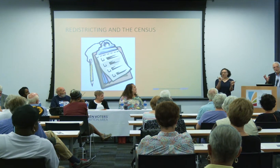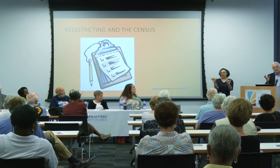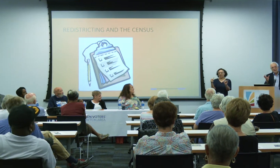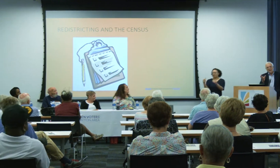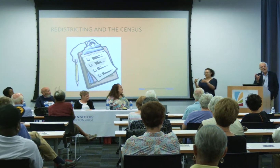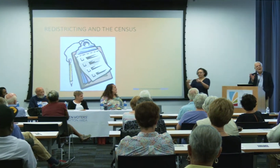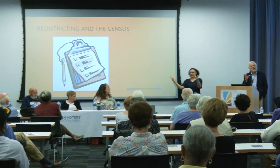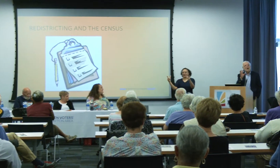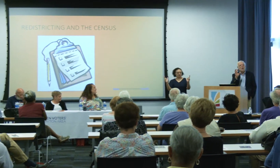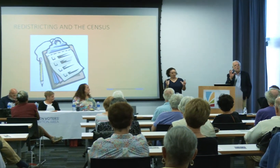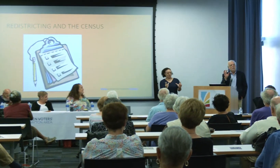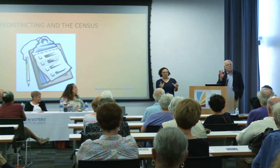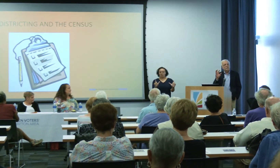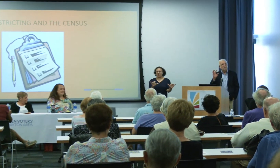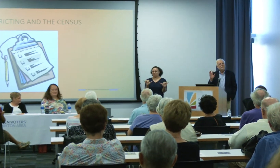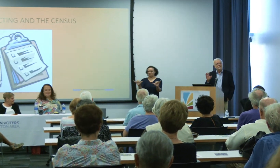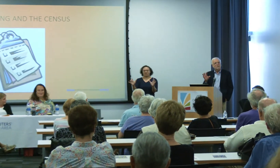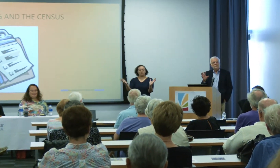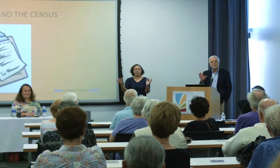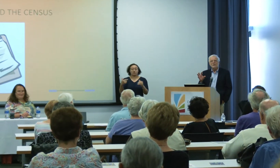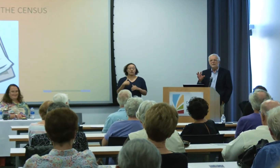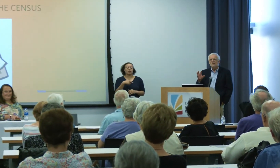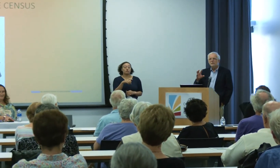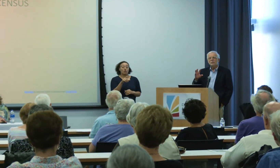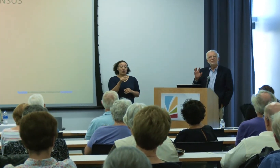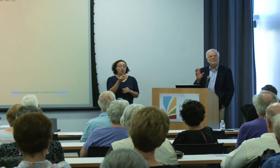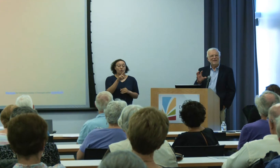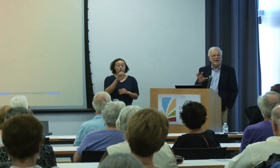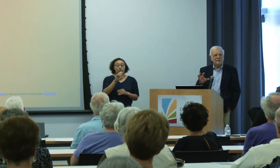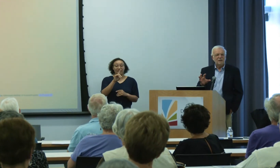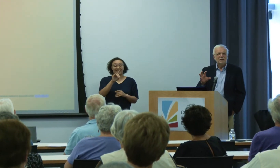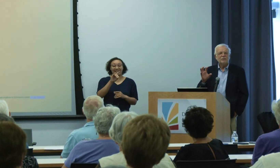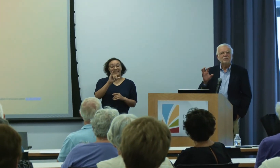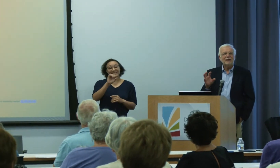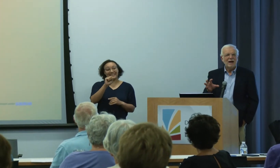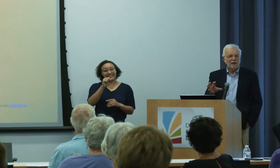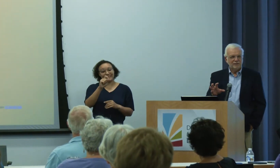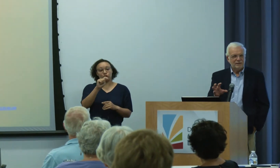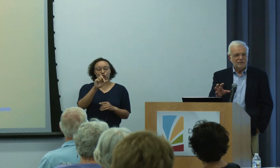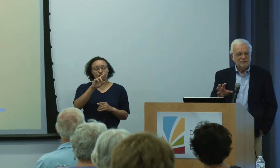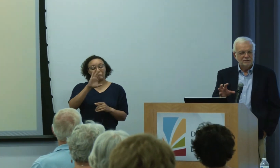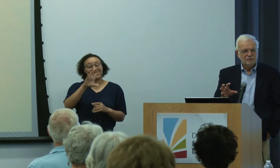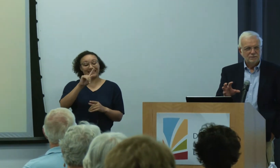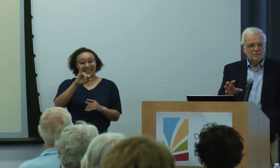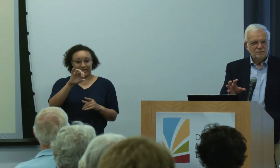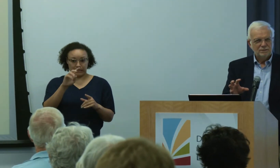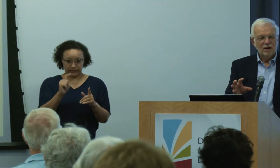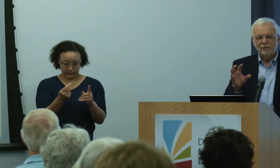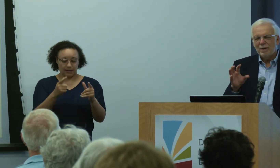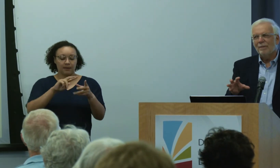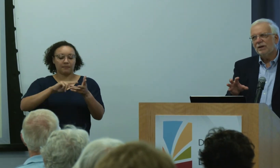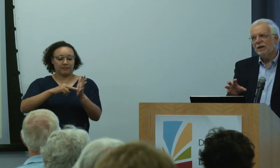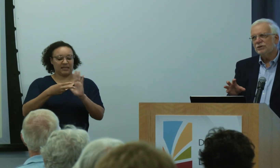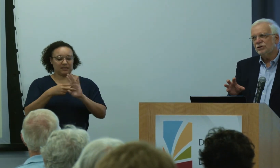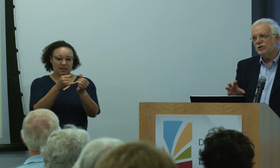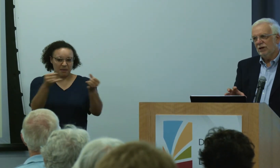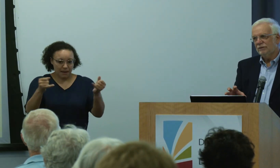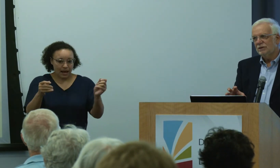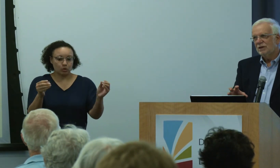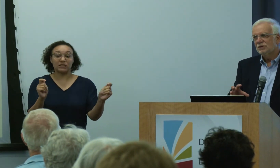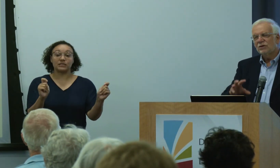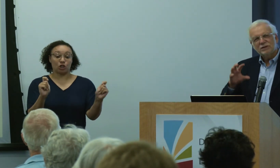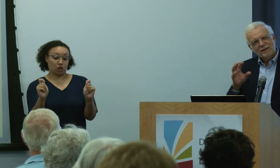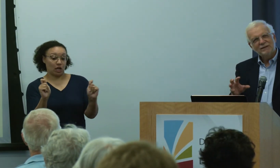to allow the redistricting to reflect the reality of the population